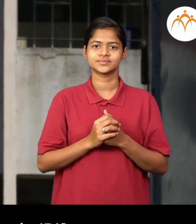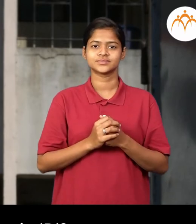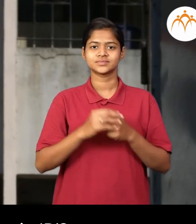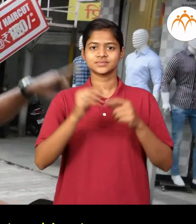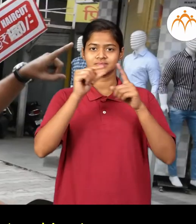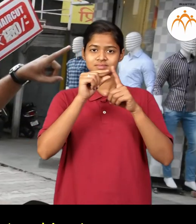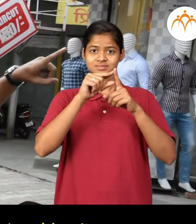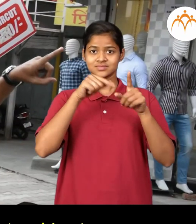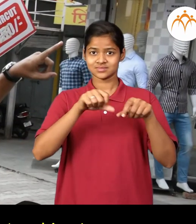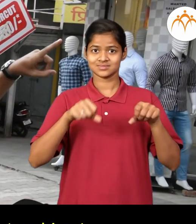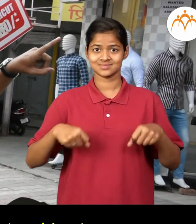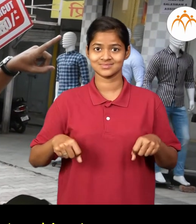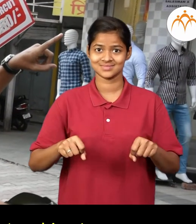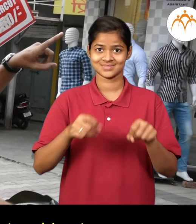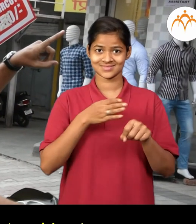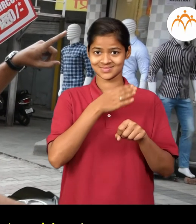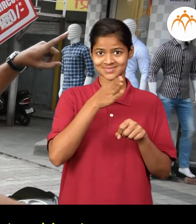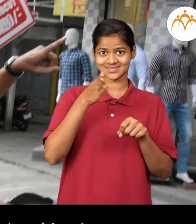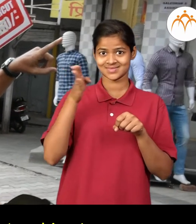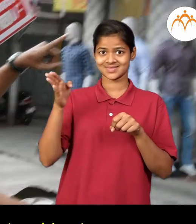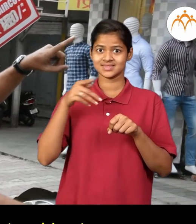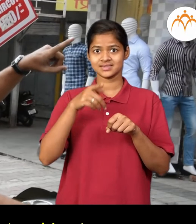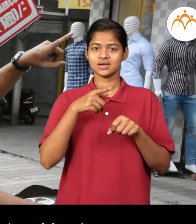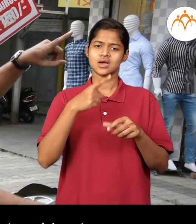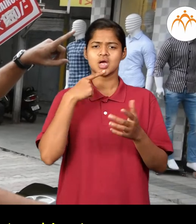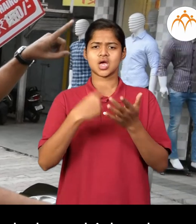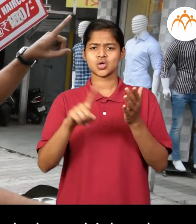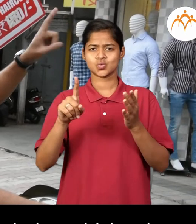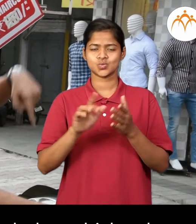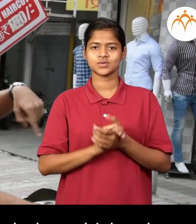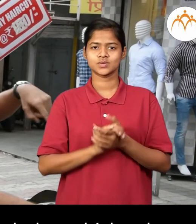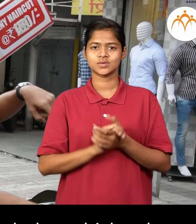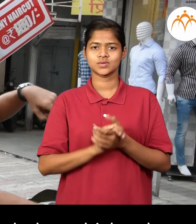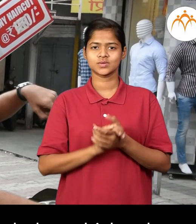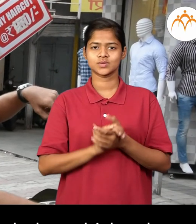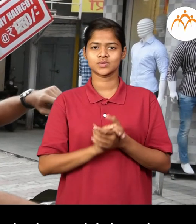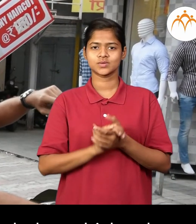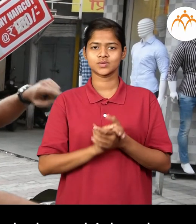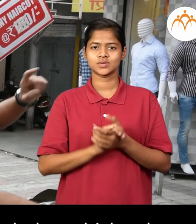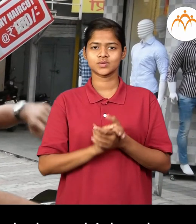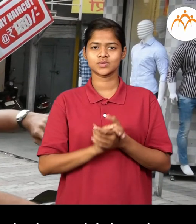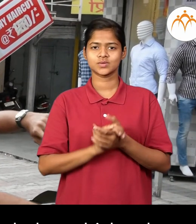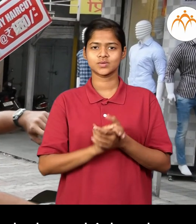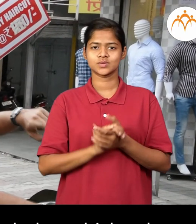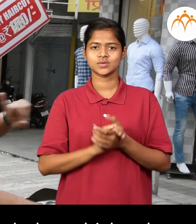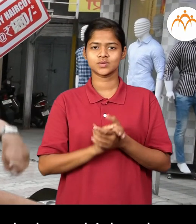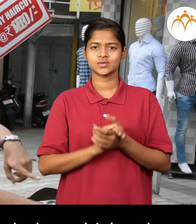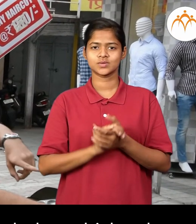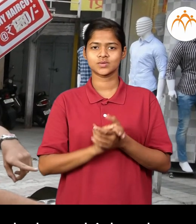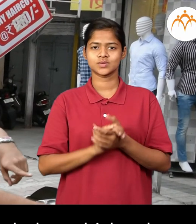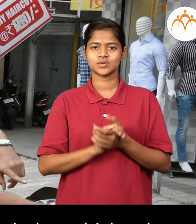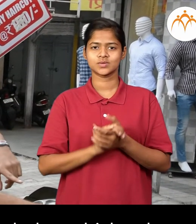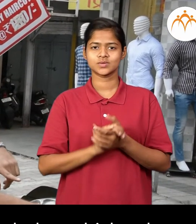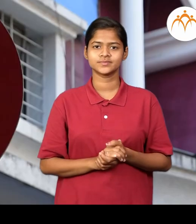is the P. Dada said, P means parking. I mean, we are allowed to park the